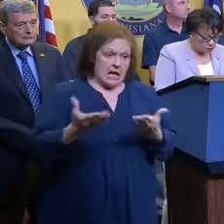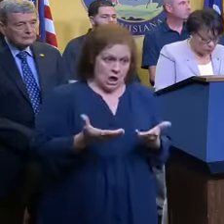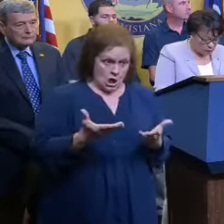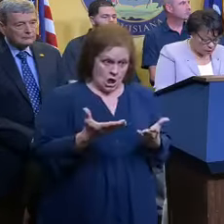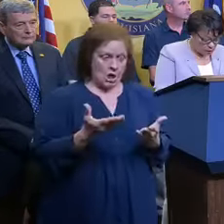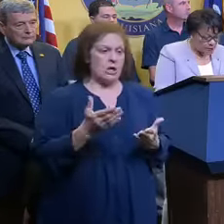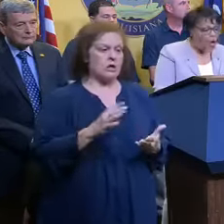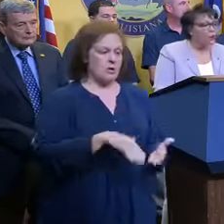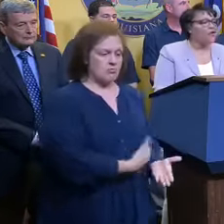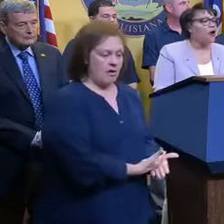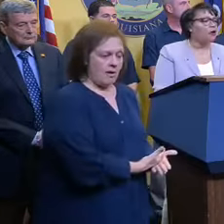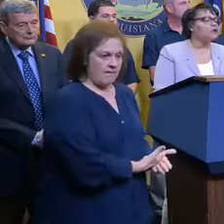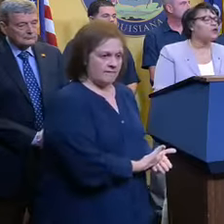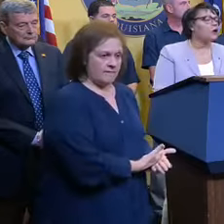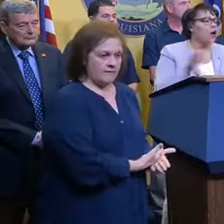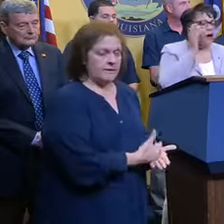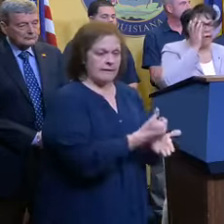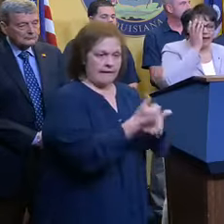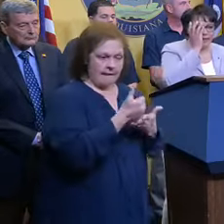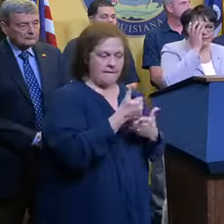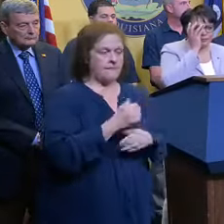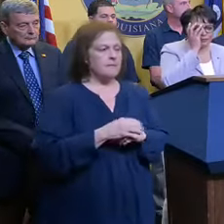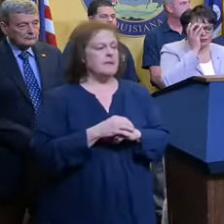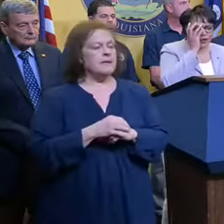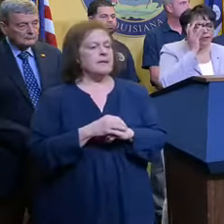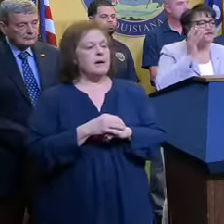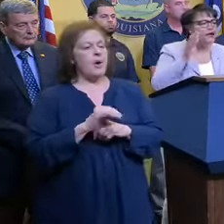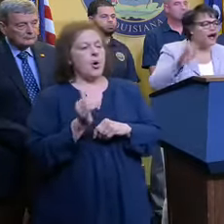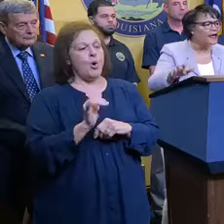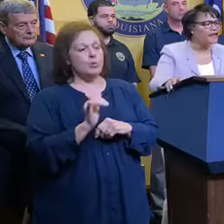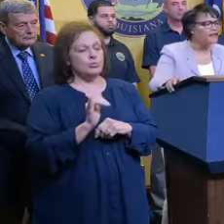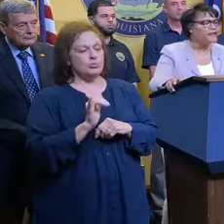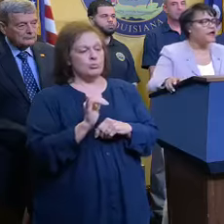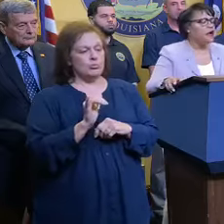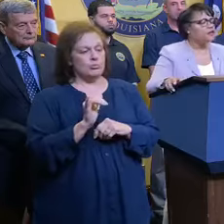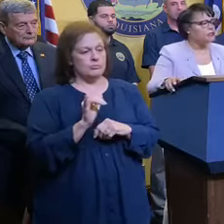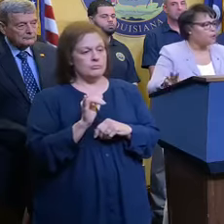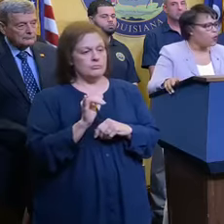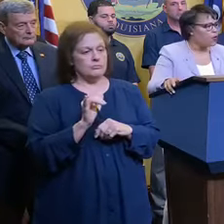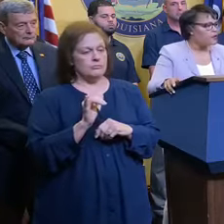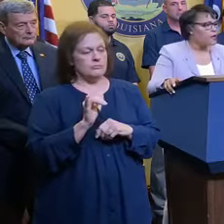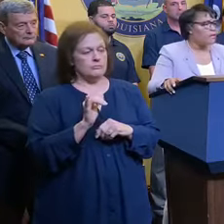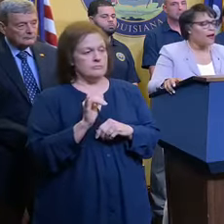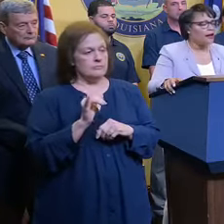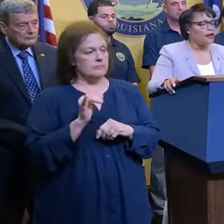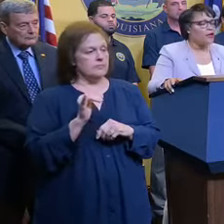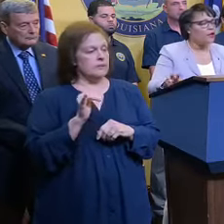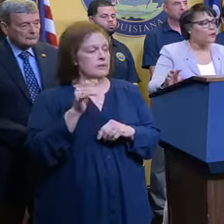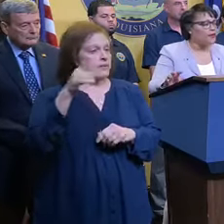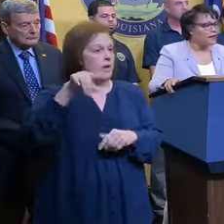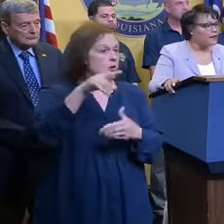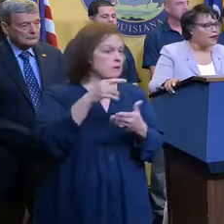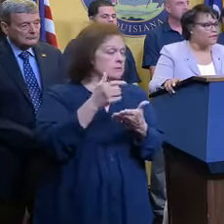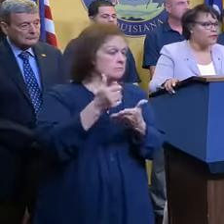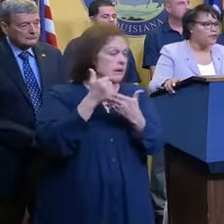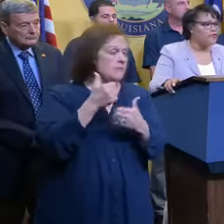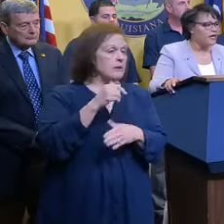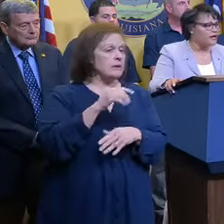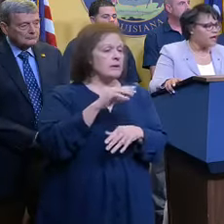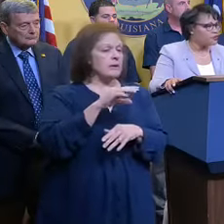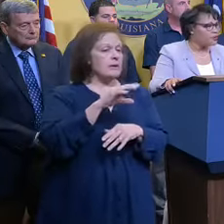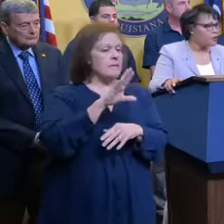on tomorrow. We've also been provided support by Colonel Bailey of